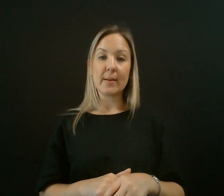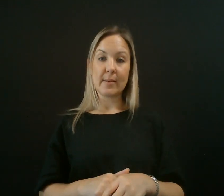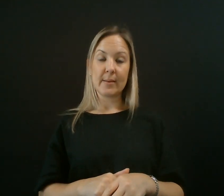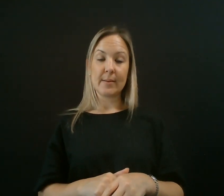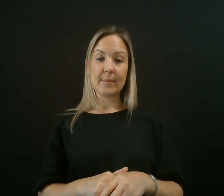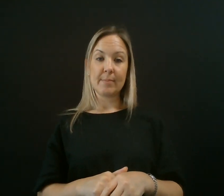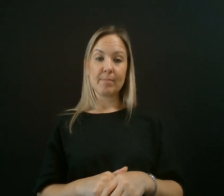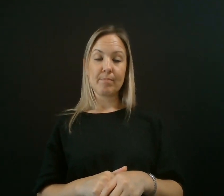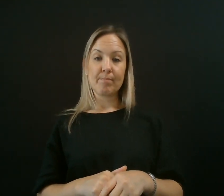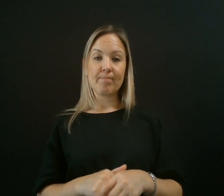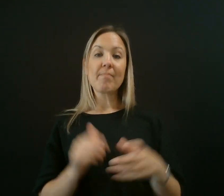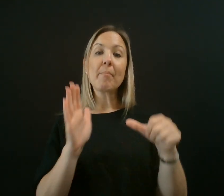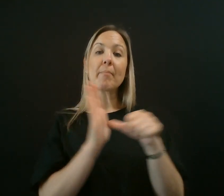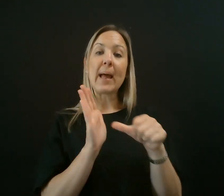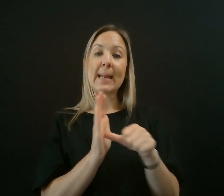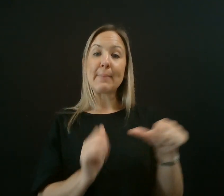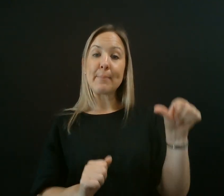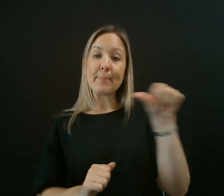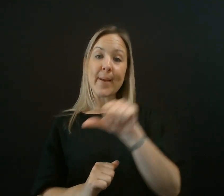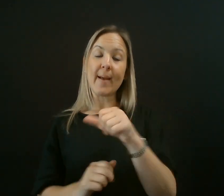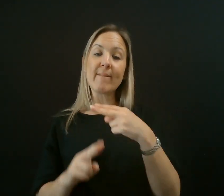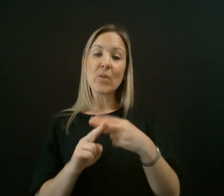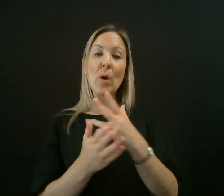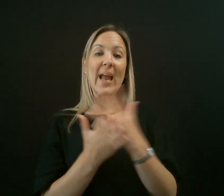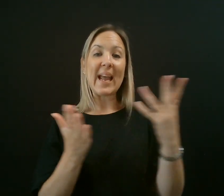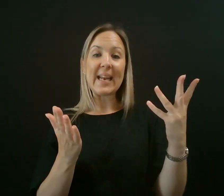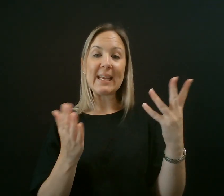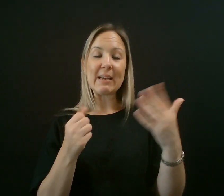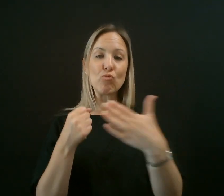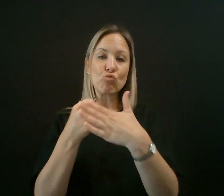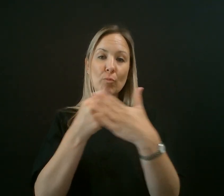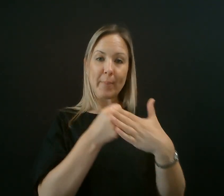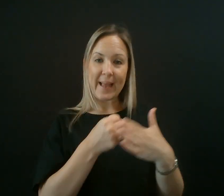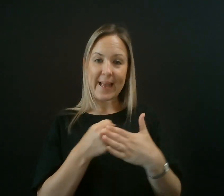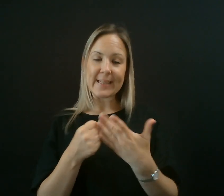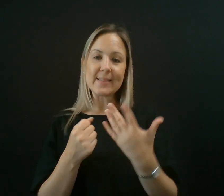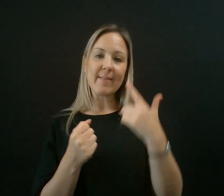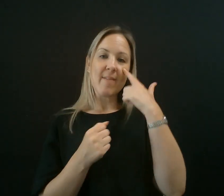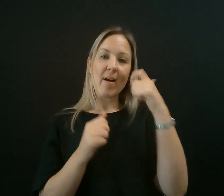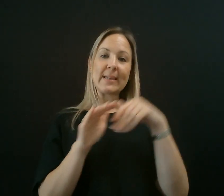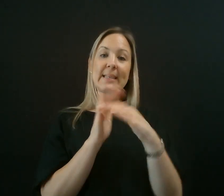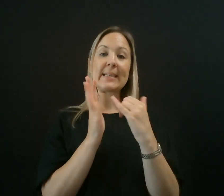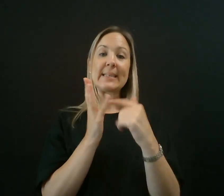to be repaid for any urgent repairs as defined in the state law that you have paid for,